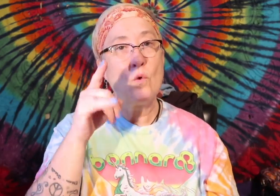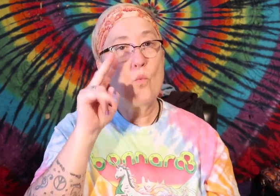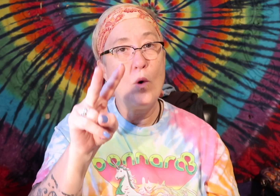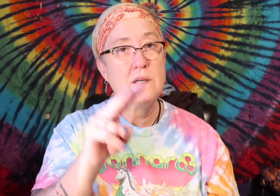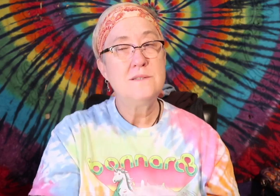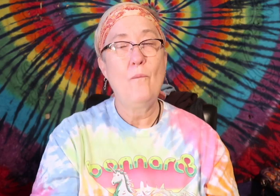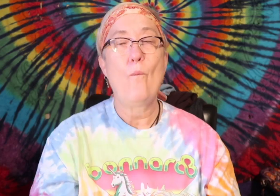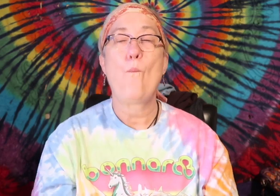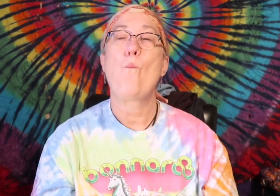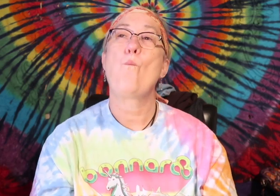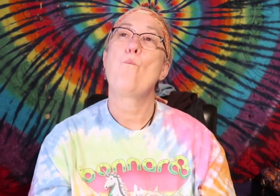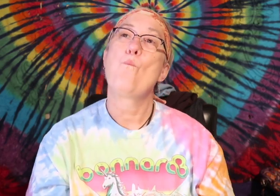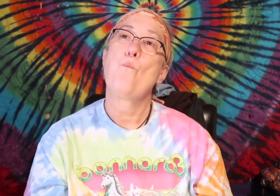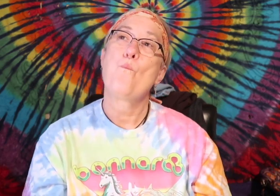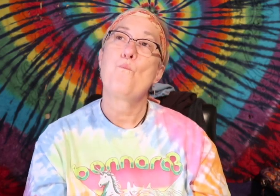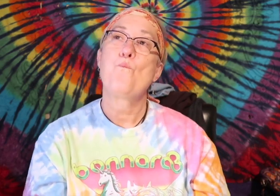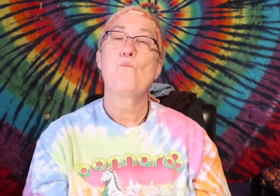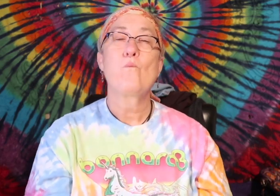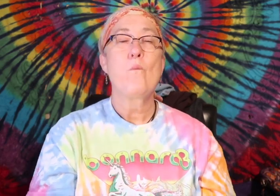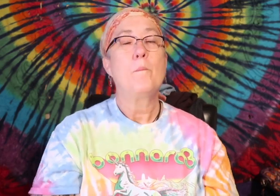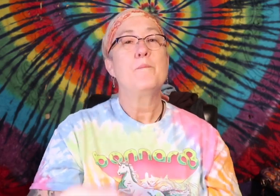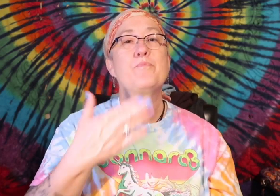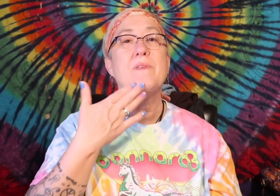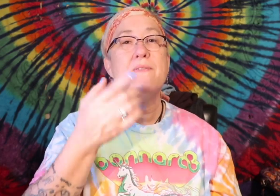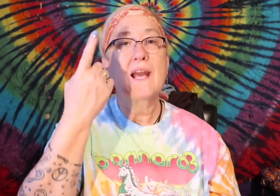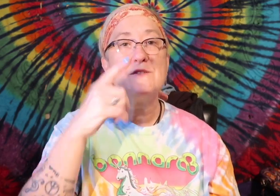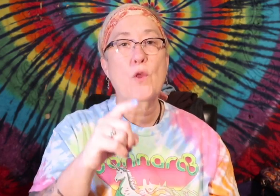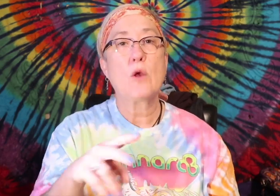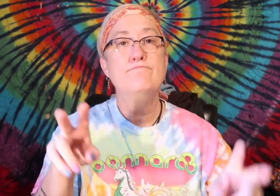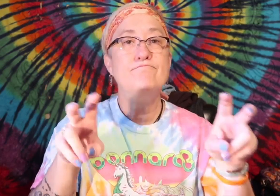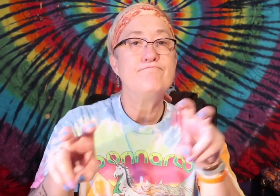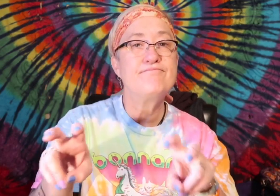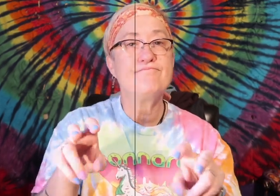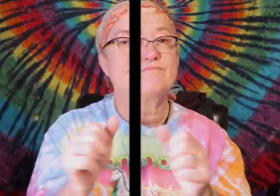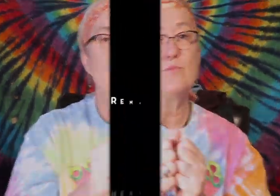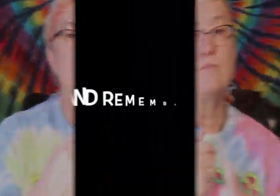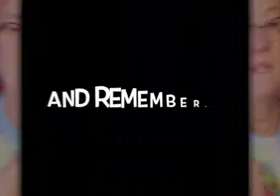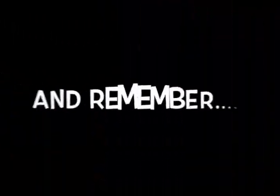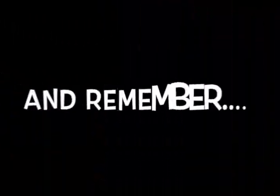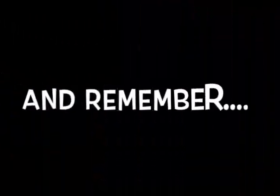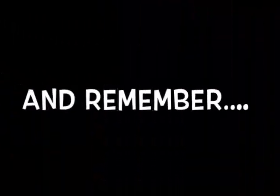Thanks for watching. Thanks for hanging out with me.